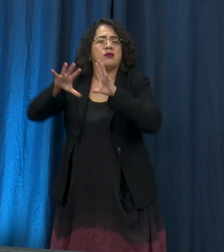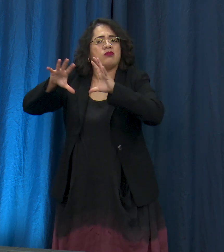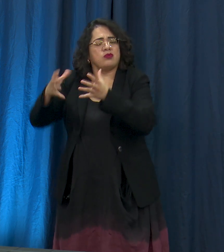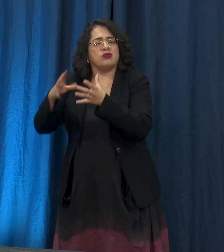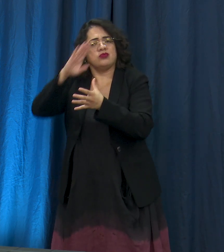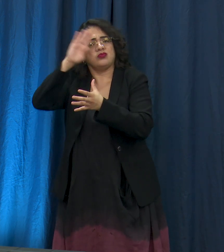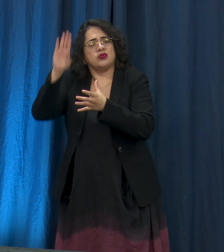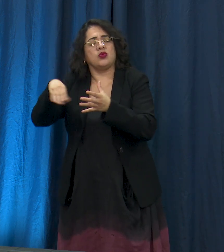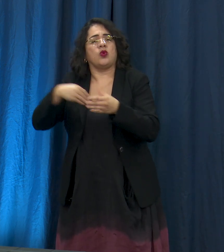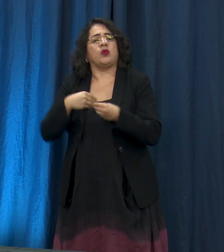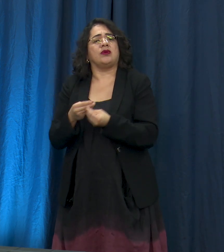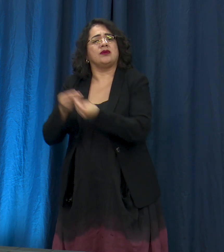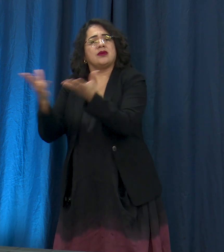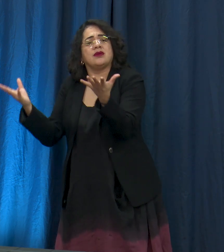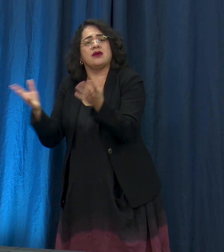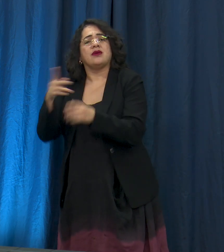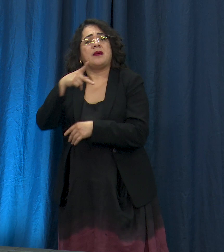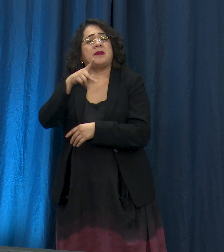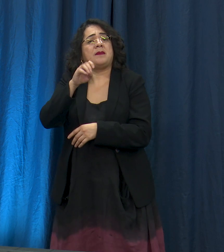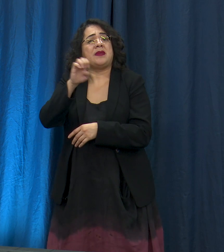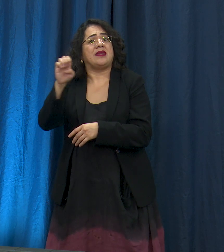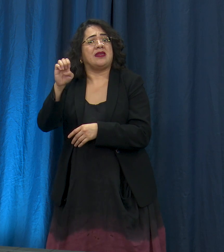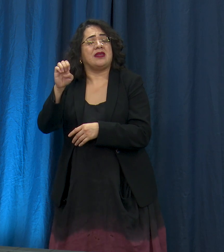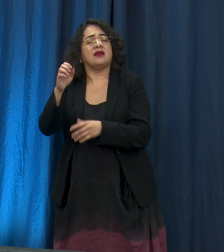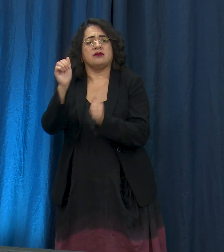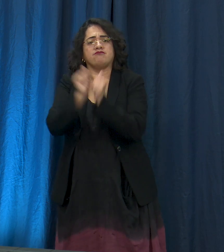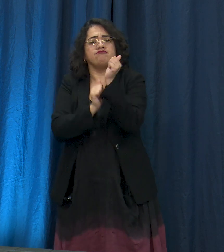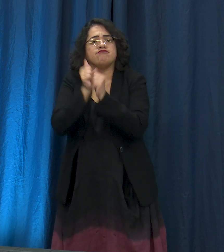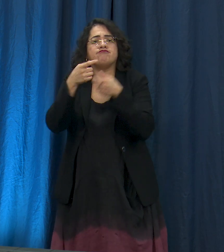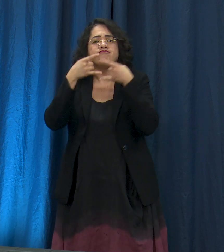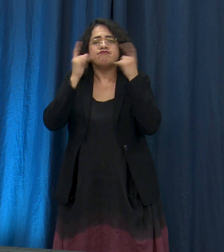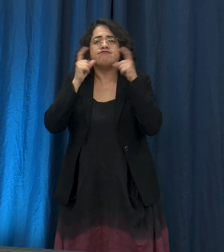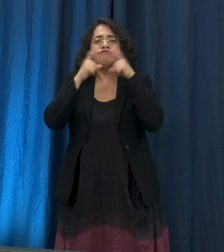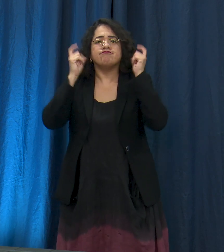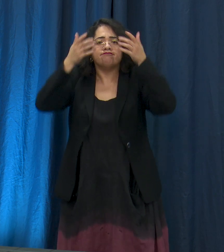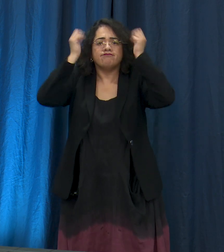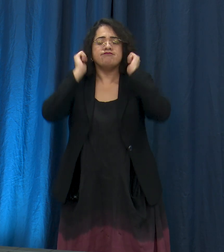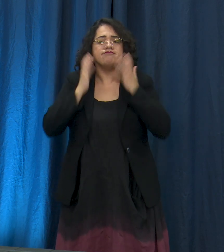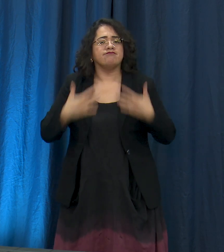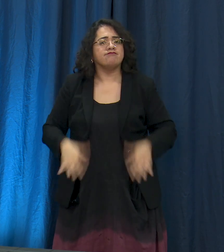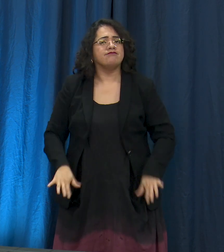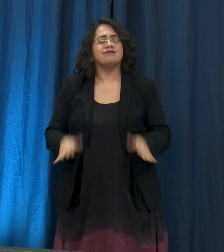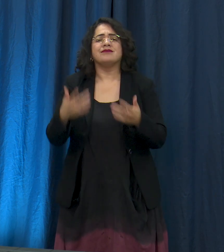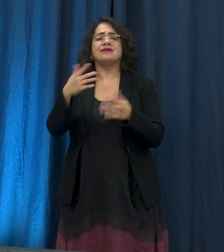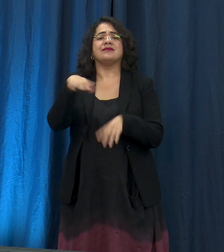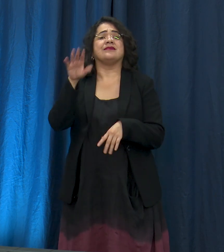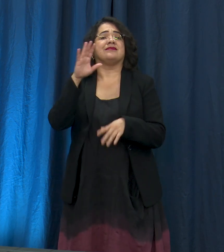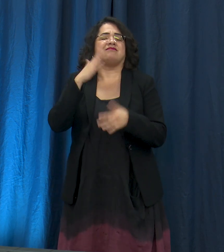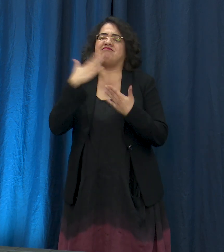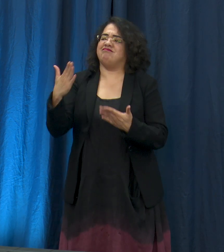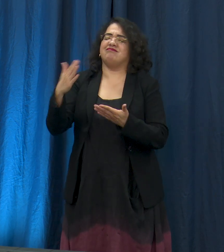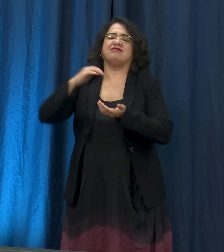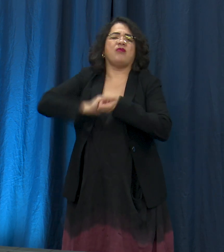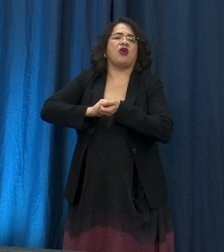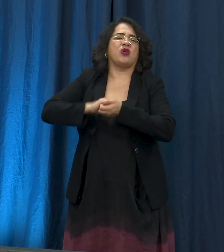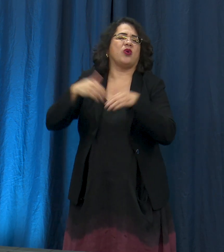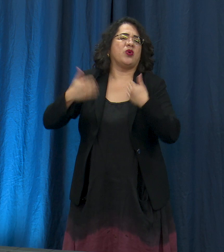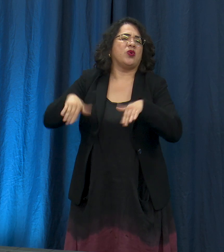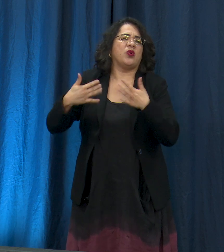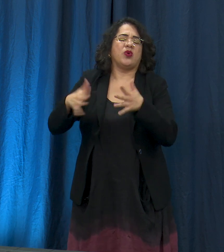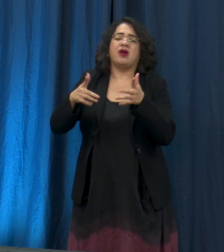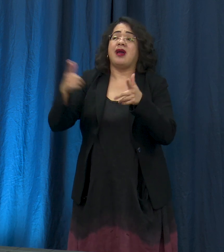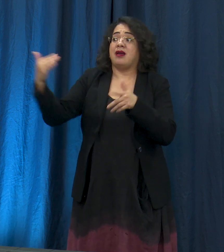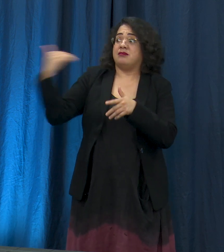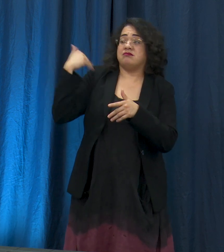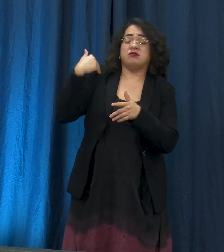supply them with PPE within hours of their request thanks to our EOC. We consult with our administrators at all hours of the day and